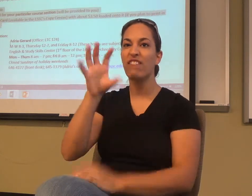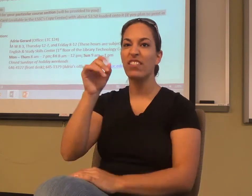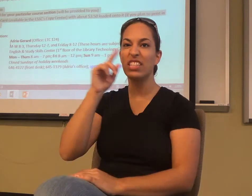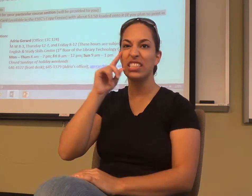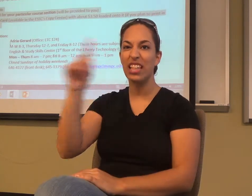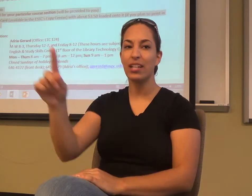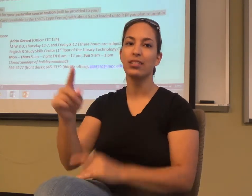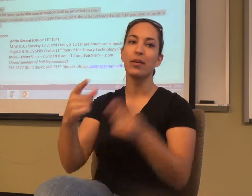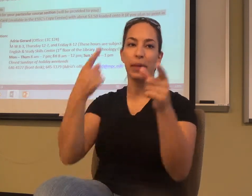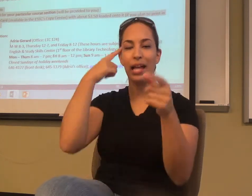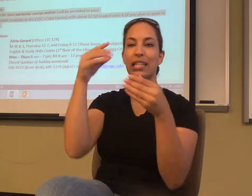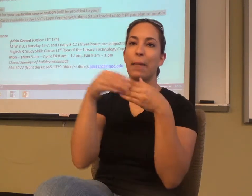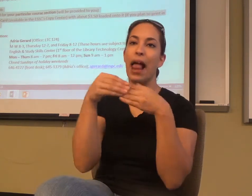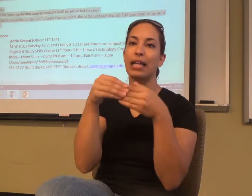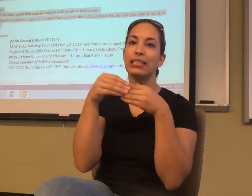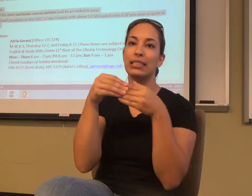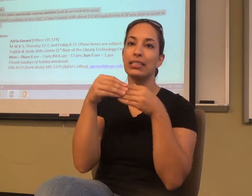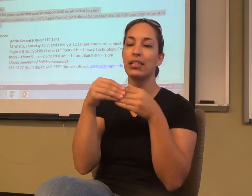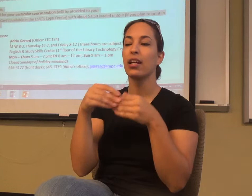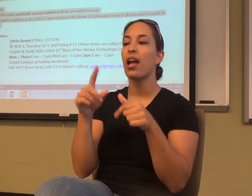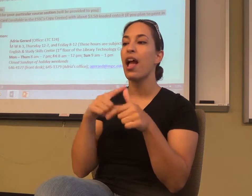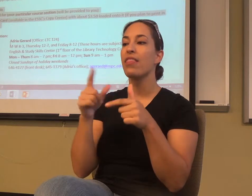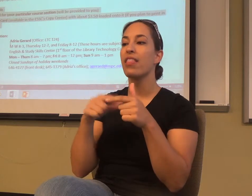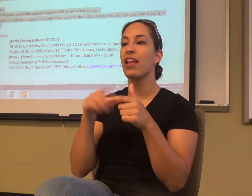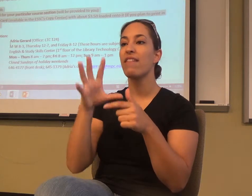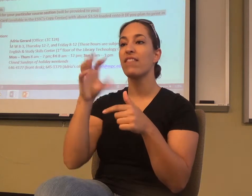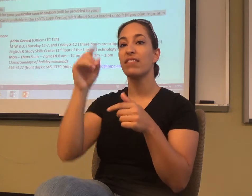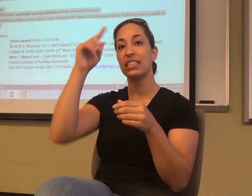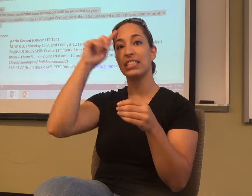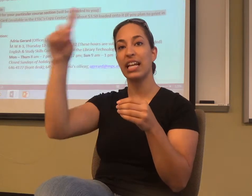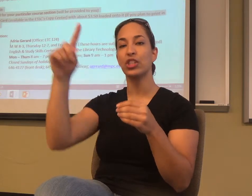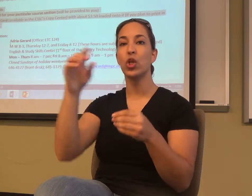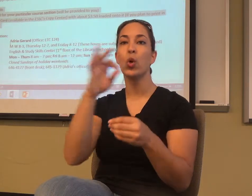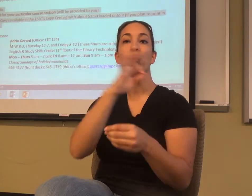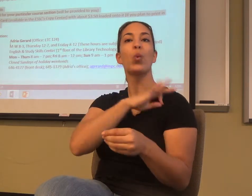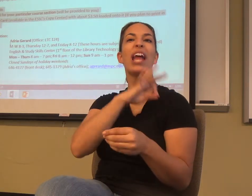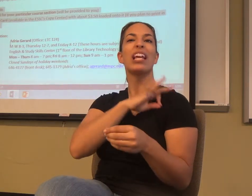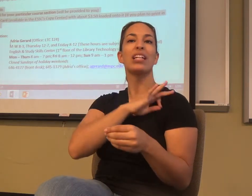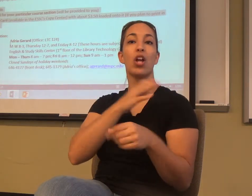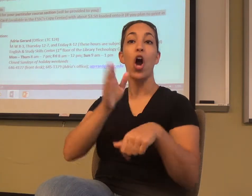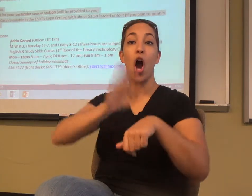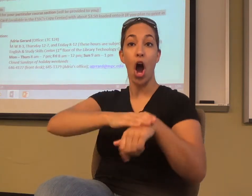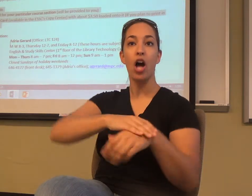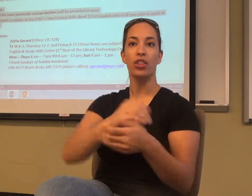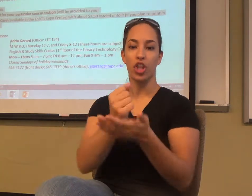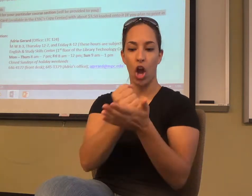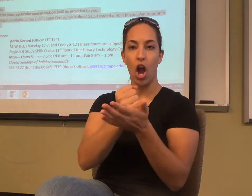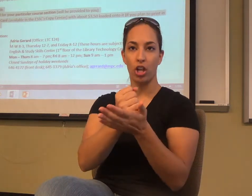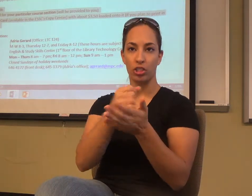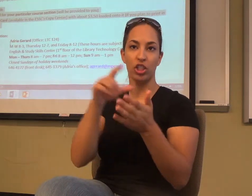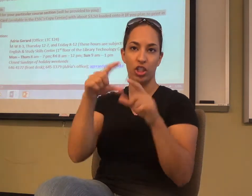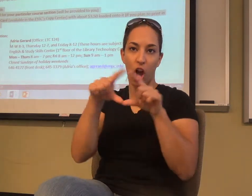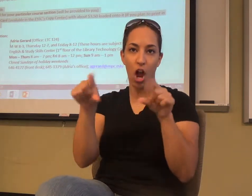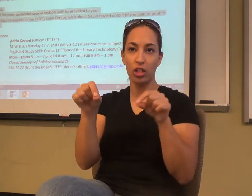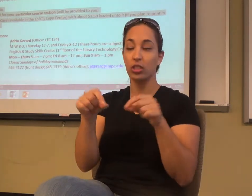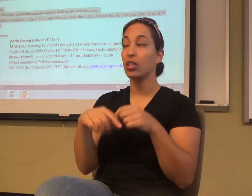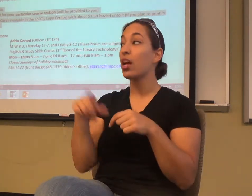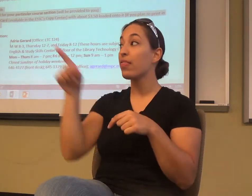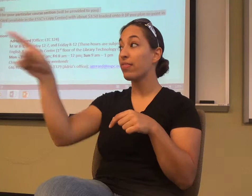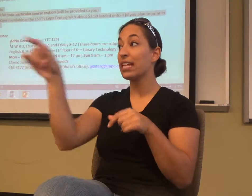of the card, and then it will put 50 cents credit on your card. At that same machine, you can also add value. If